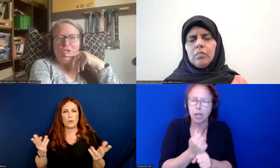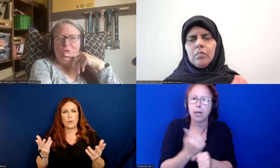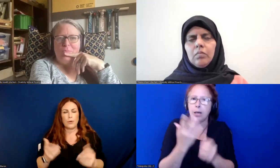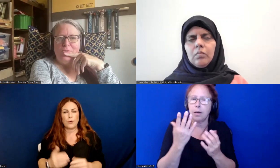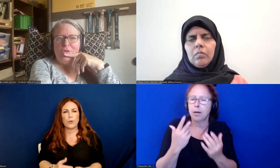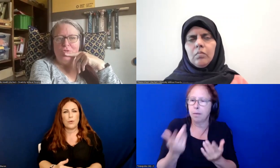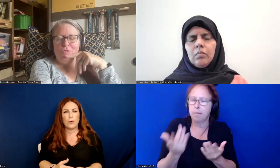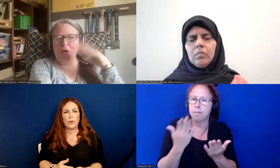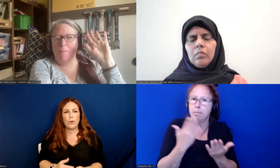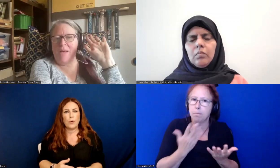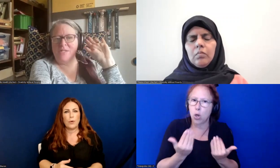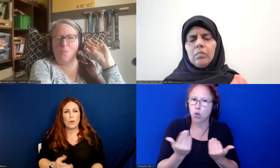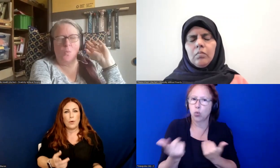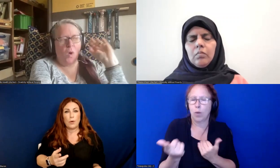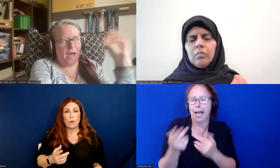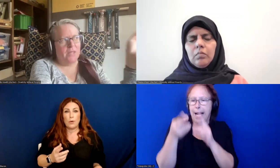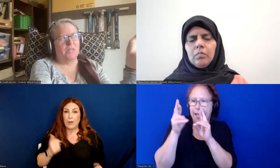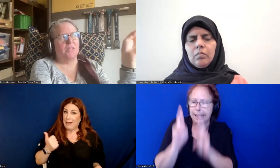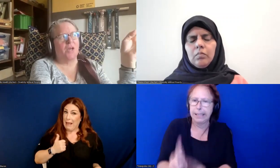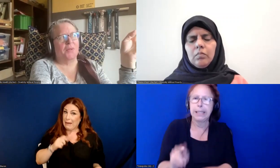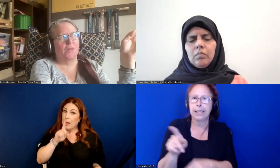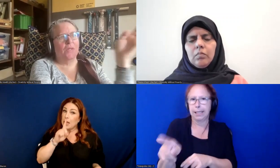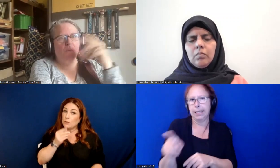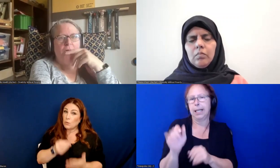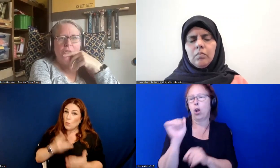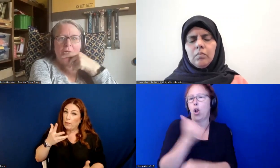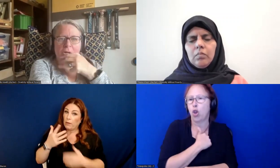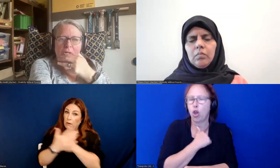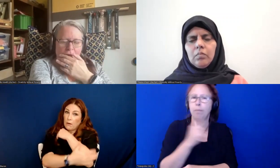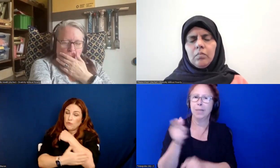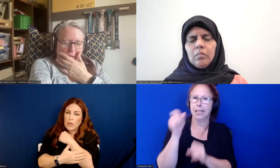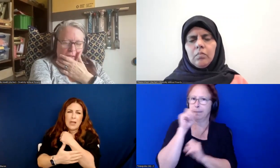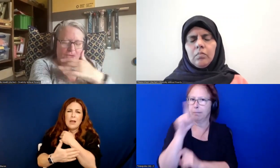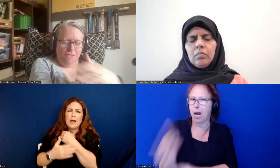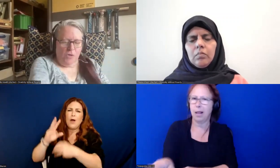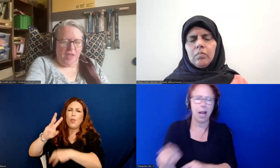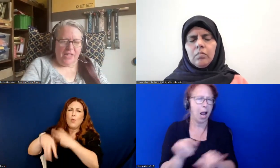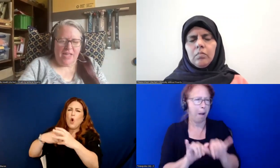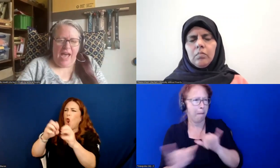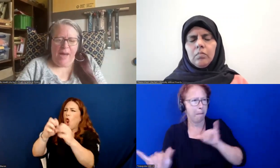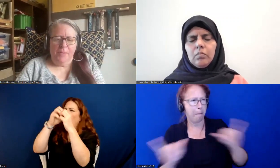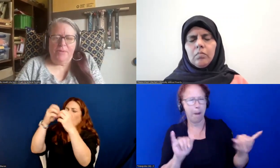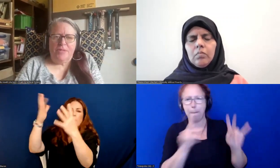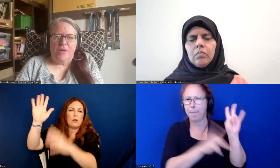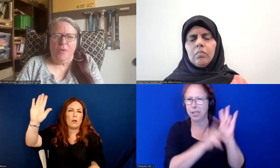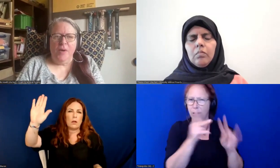as a rich country, no matter what else is going on in the world, we can afford